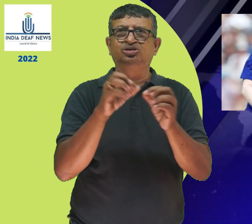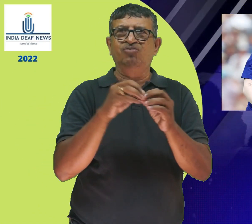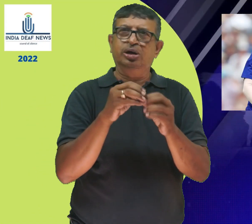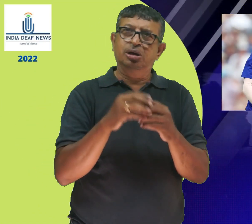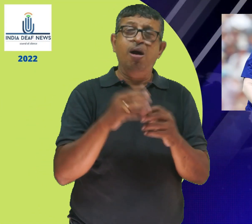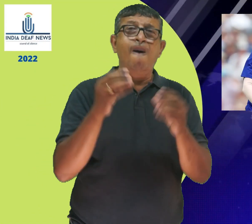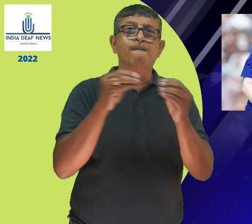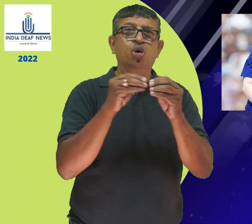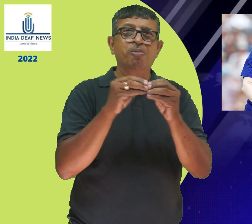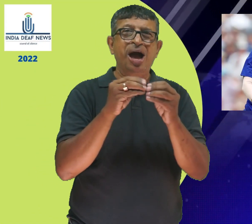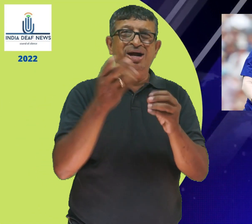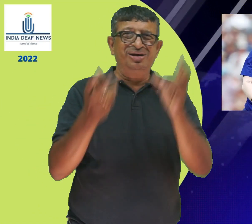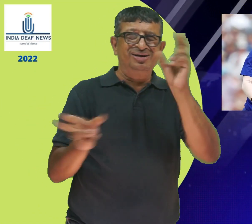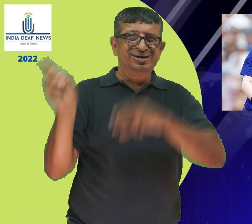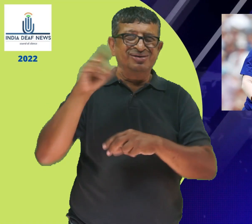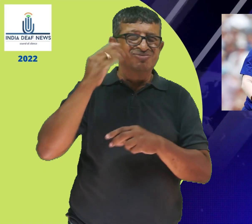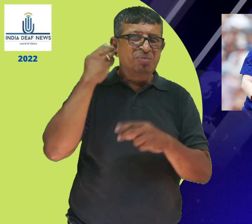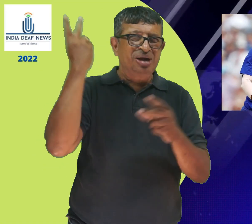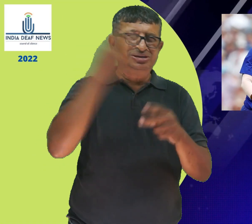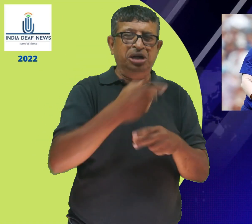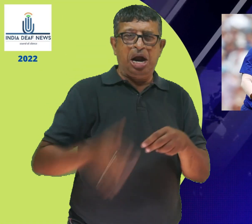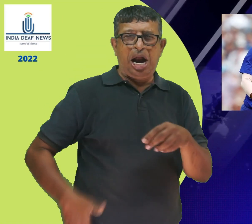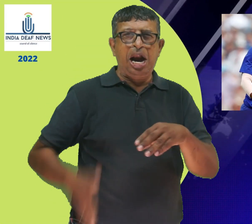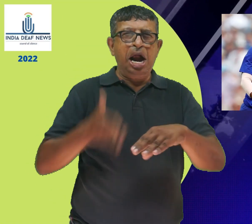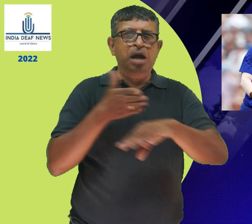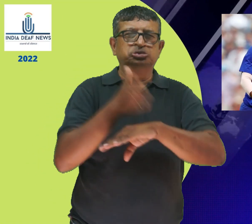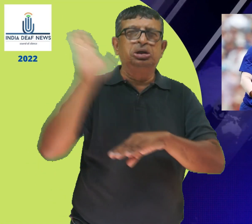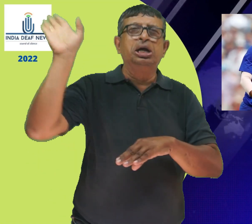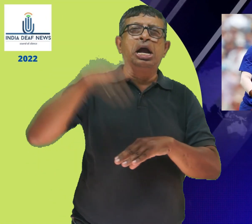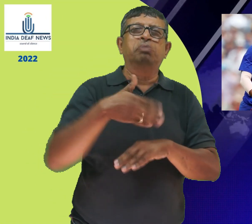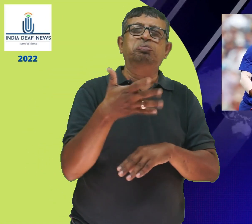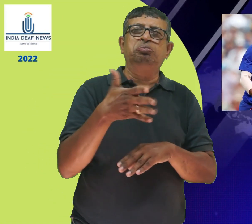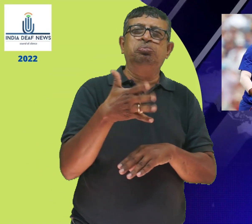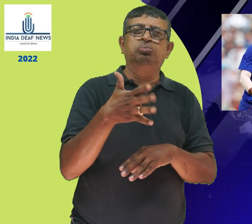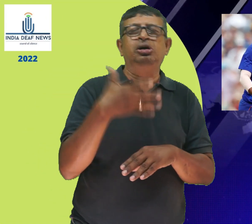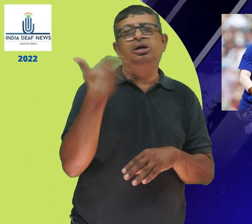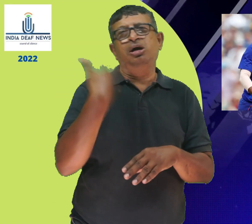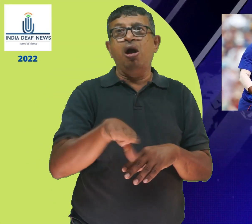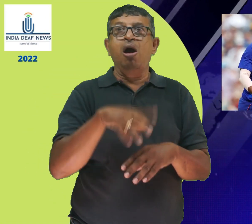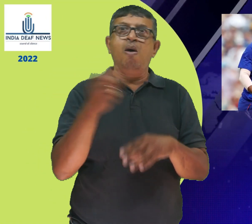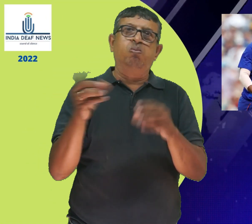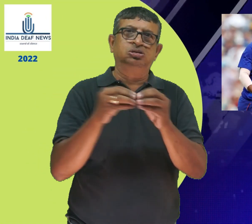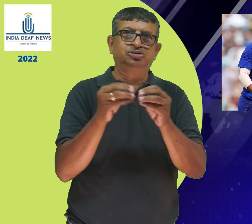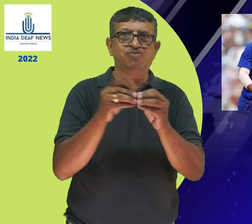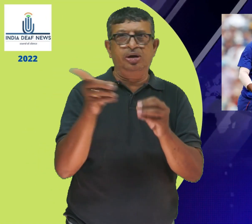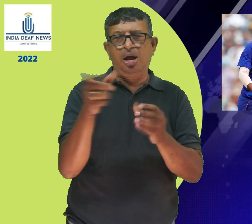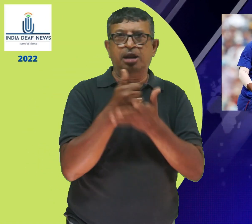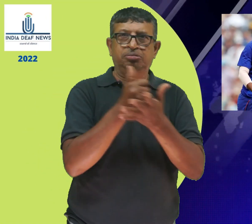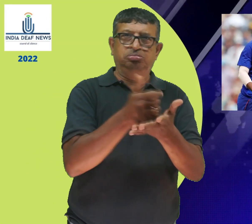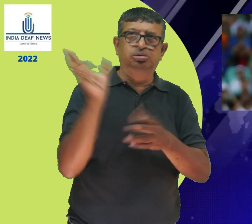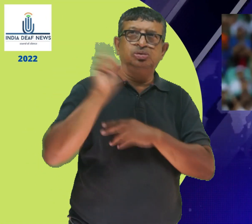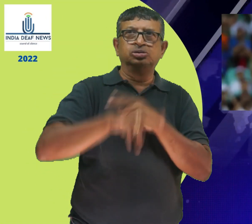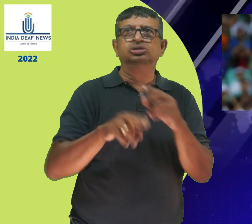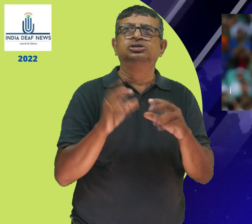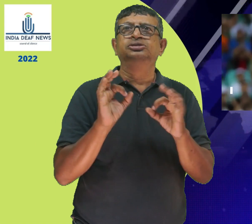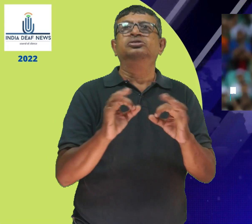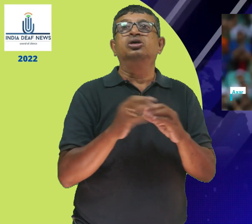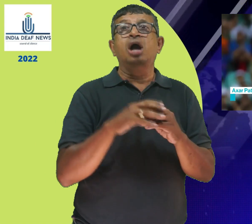also jointly hold the record for bowling most maidens in T20 international cricket with Jasprit Bumrah. Arshdeep Singh and Akshar